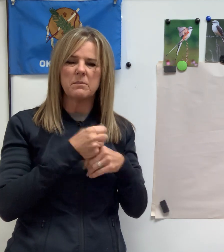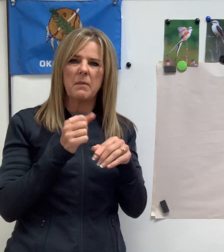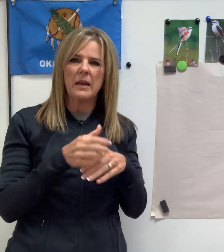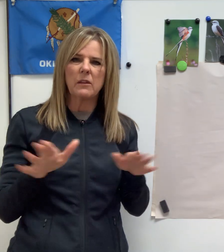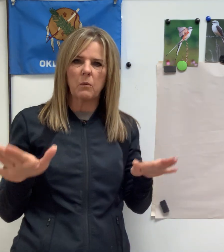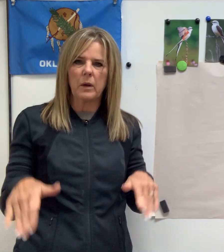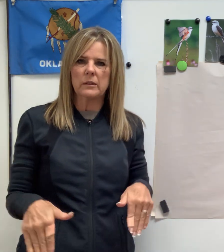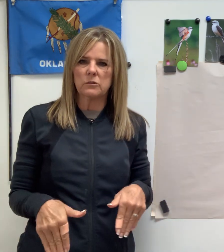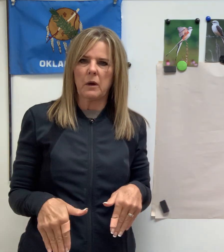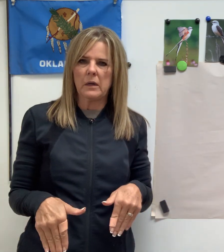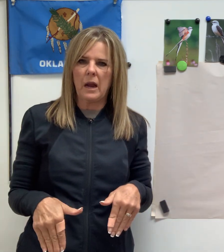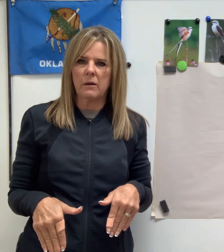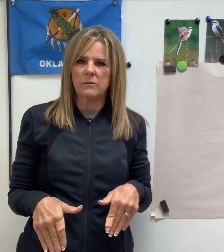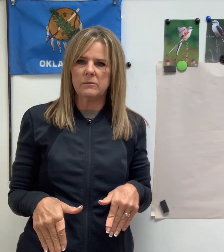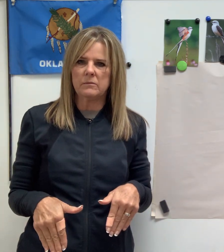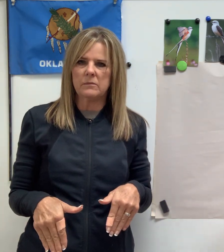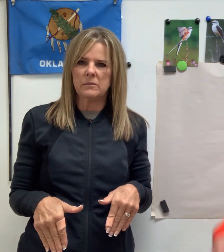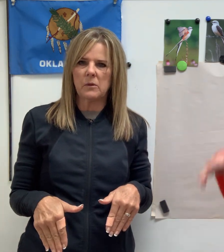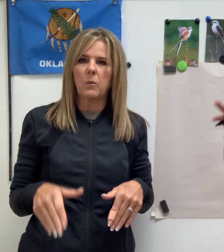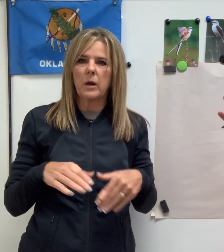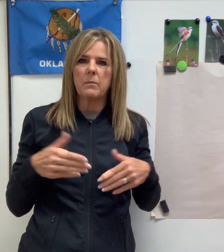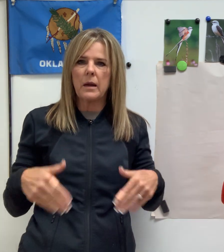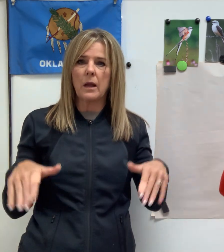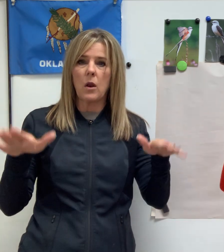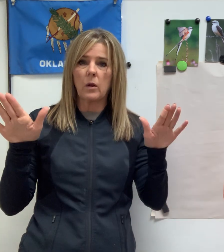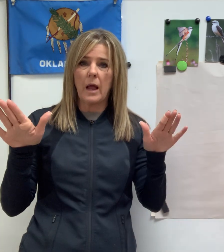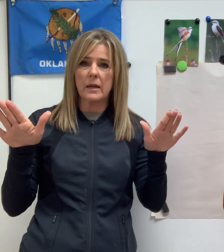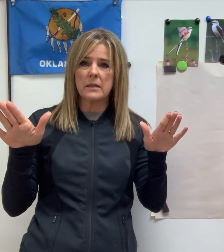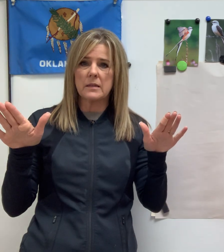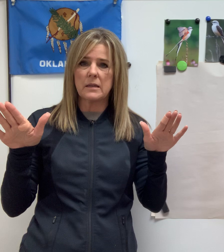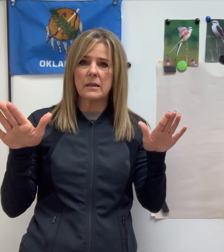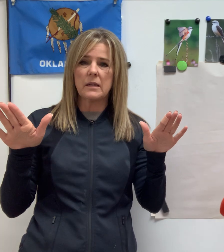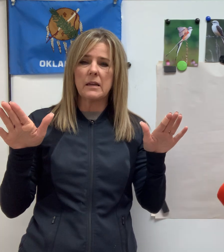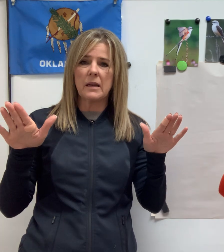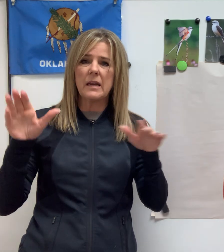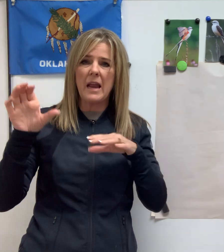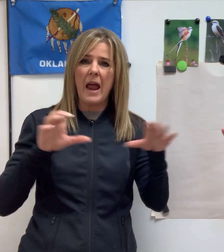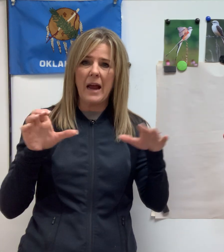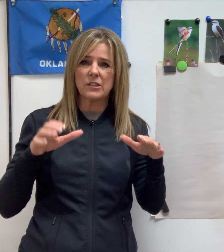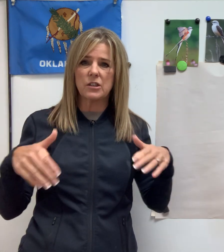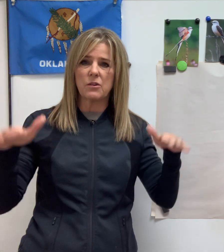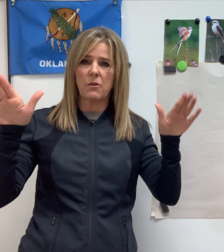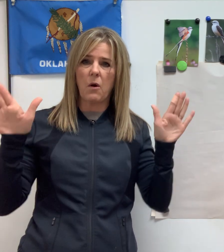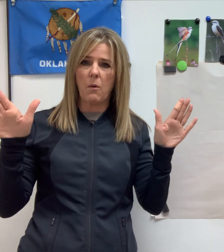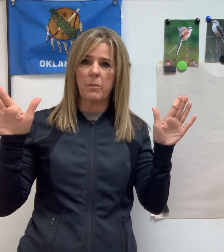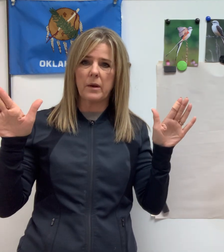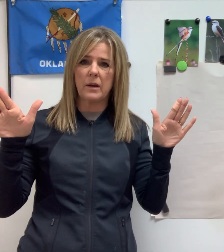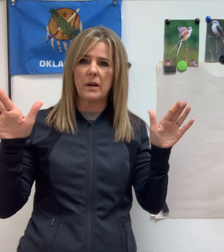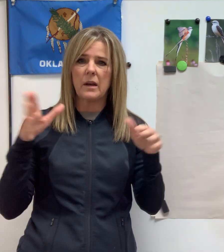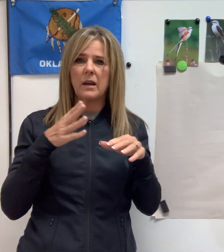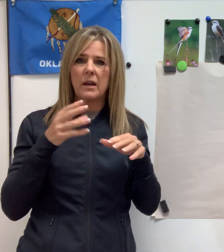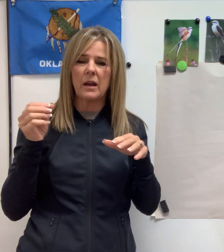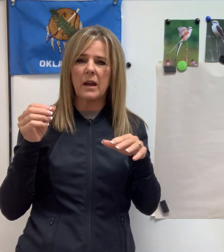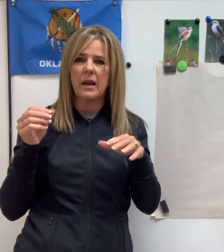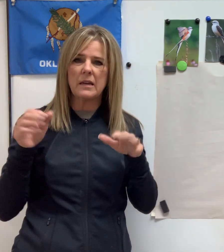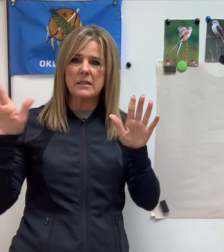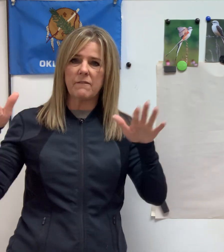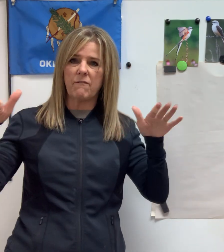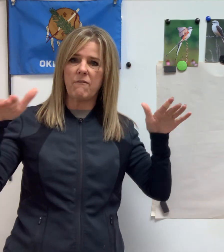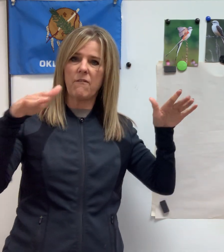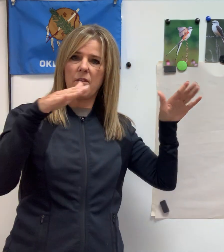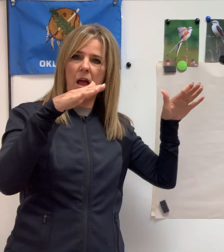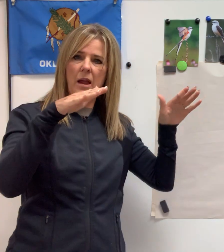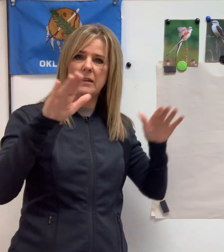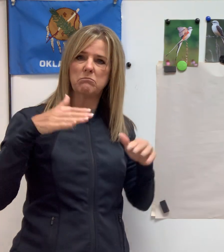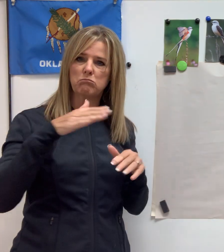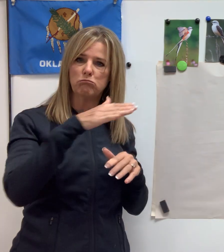wings, straight down at its side. We're gonna make it look like it's more in action. So the wings are open, and it's obvious that he's flying, he's in